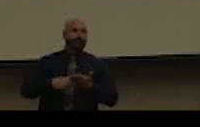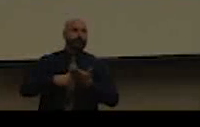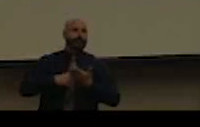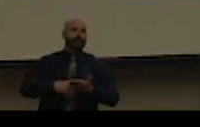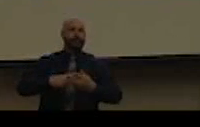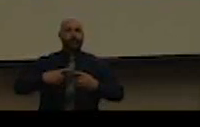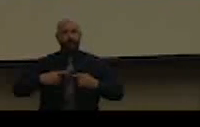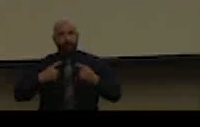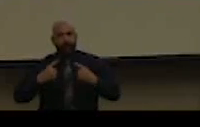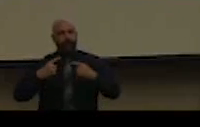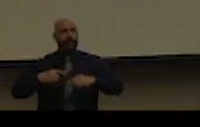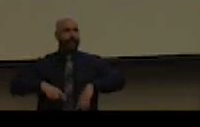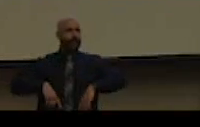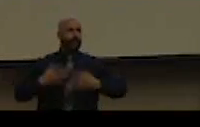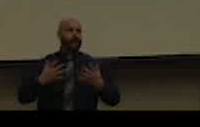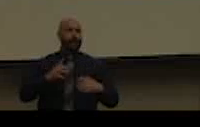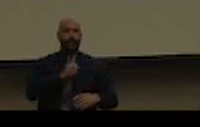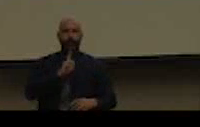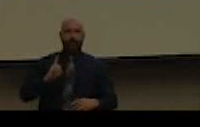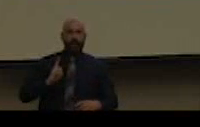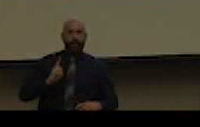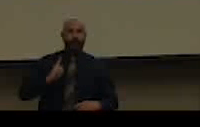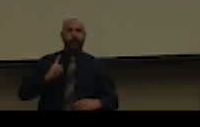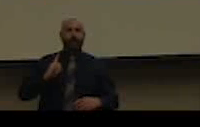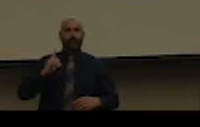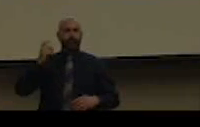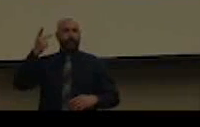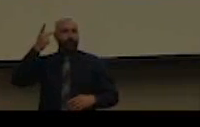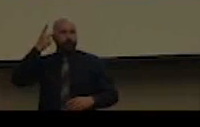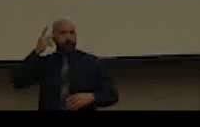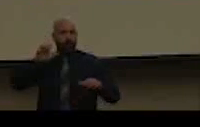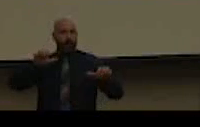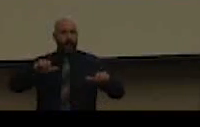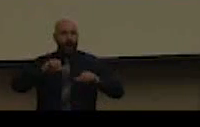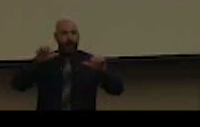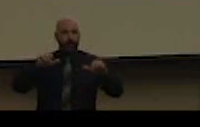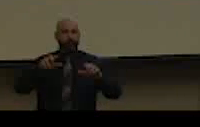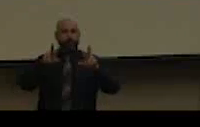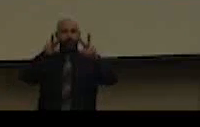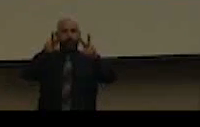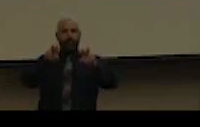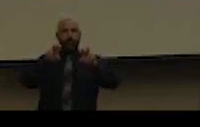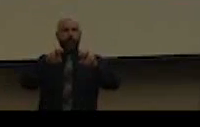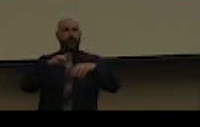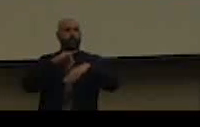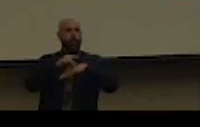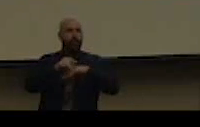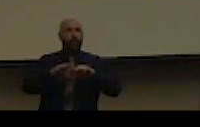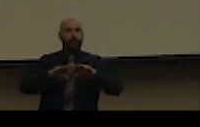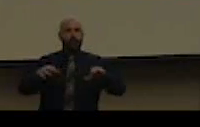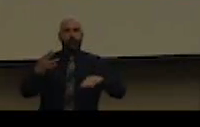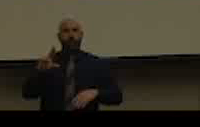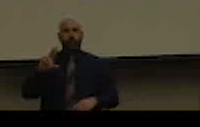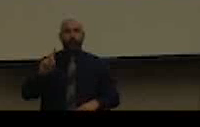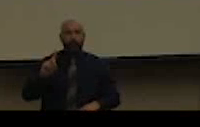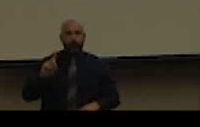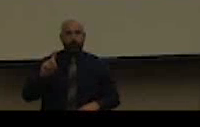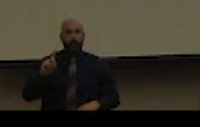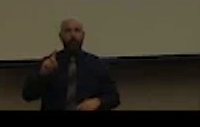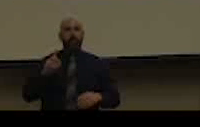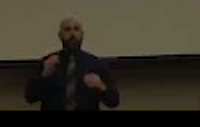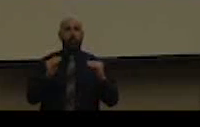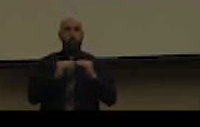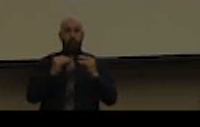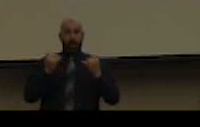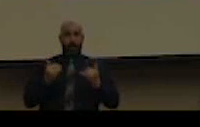of legislated and gubernatorial action on the topic of early childhood. We also just have more results and data about our system to talk about.